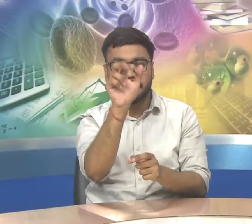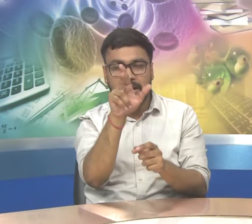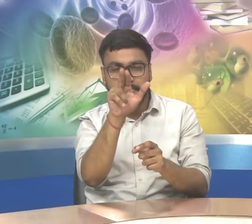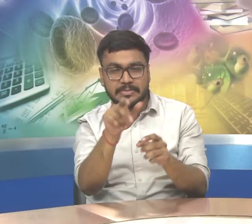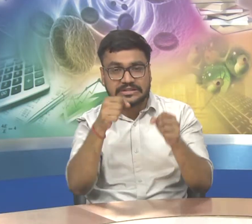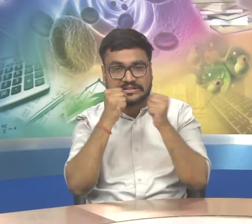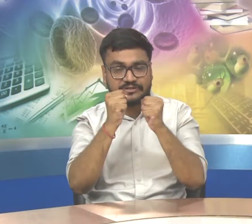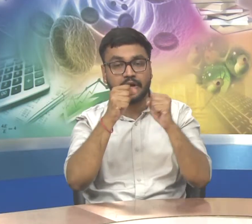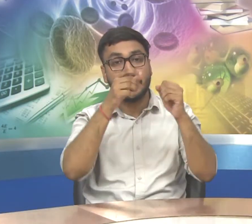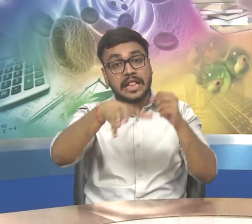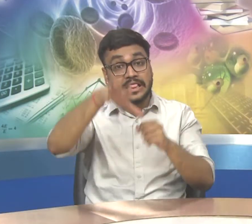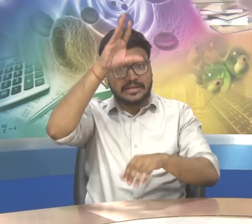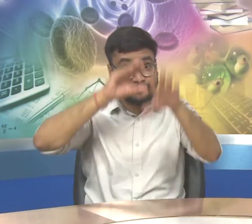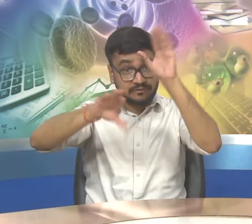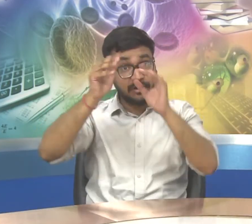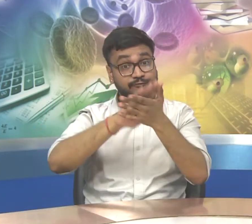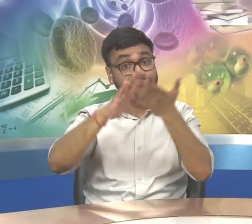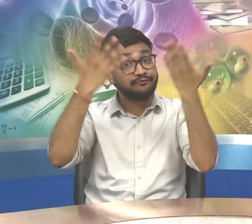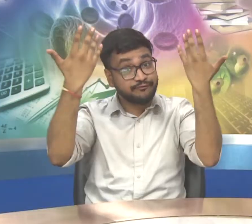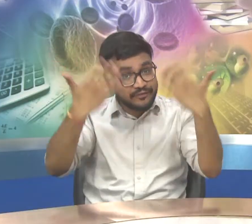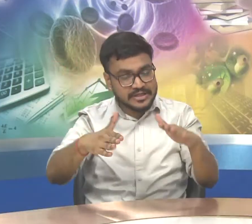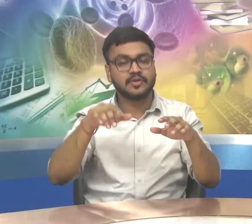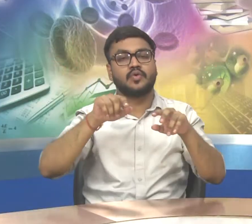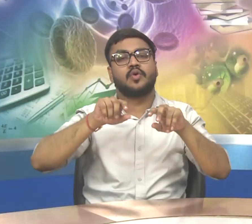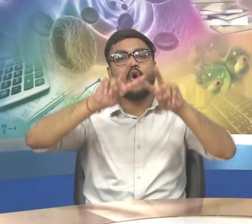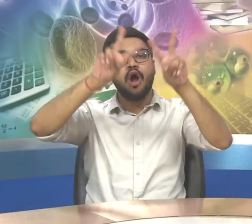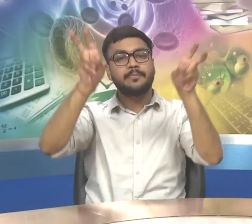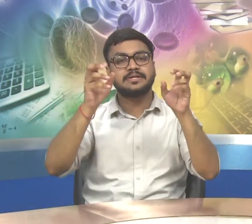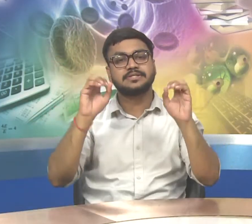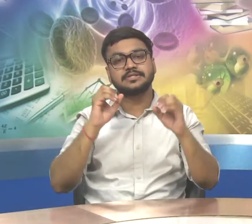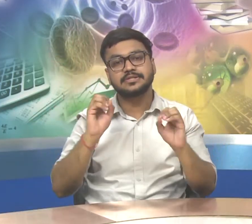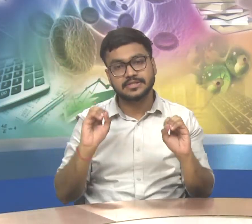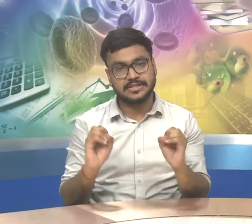Now we will learn what is isotopes and atomic masses.